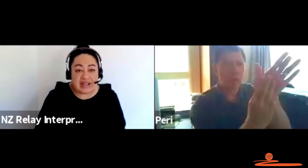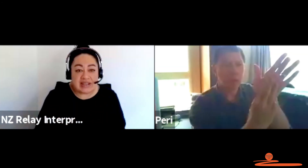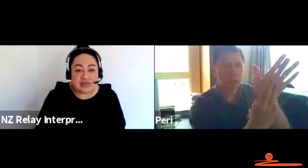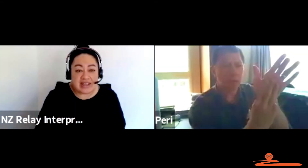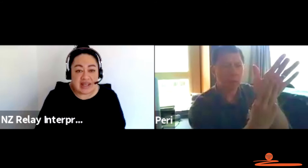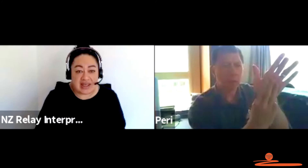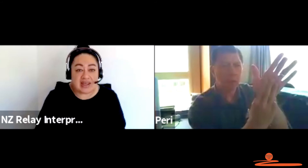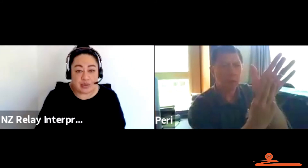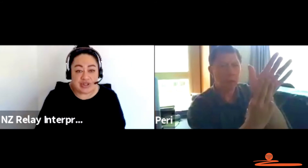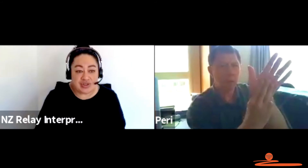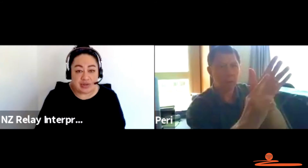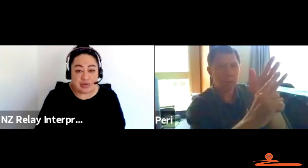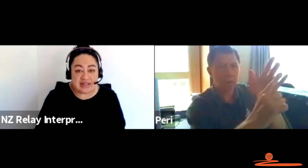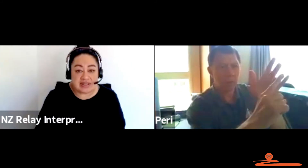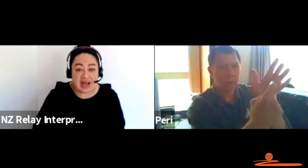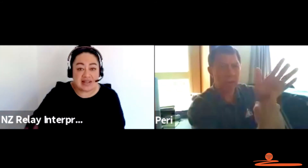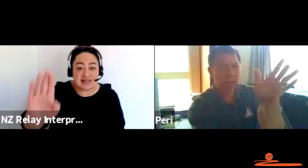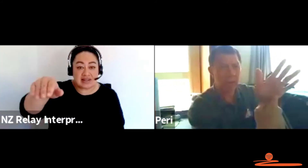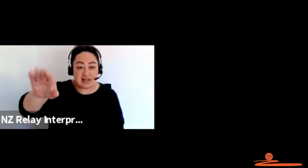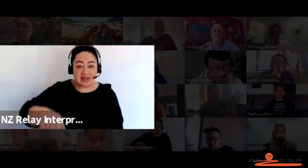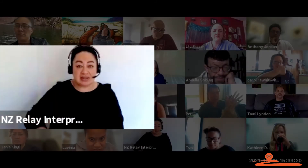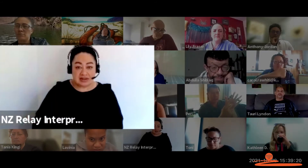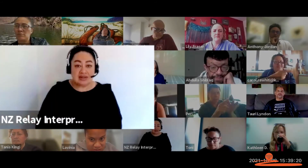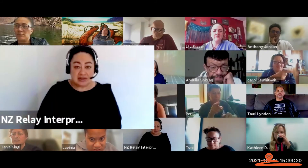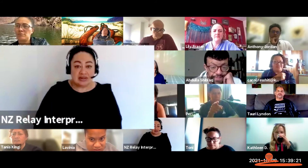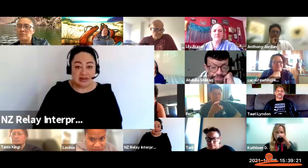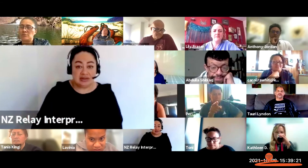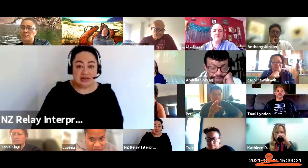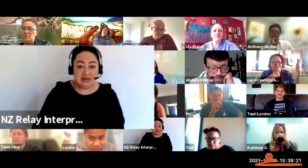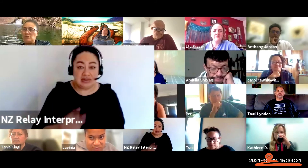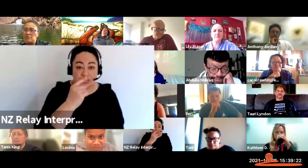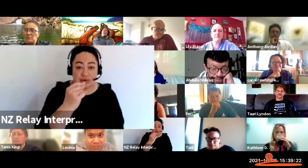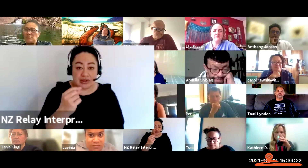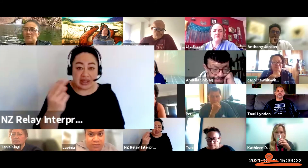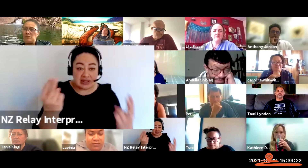Mornay, you had a question you wanted to ask.